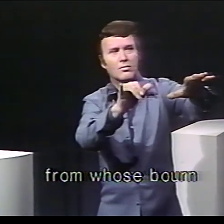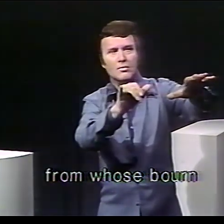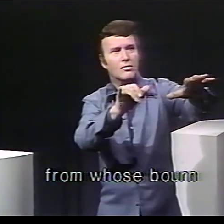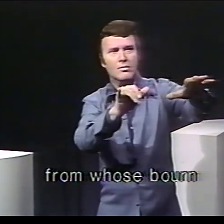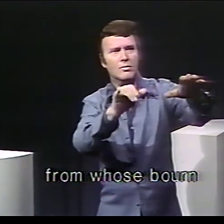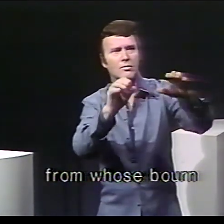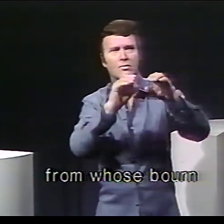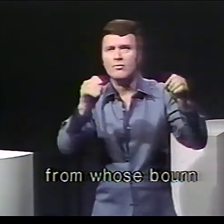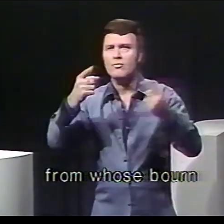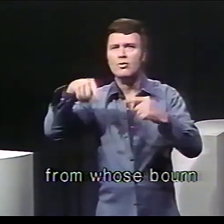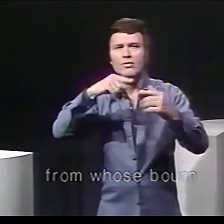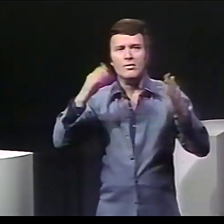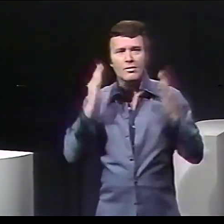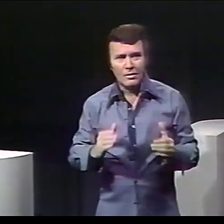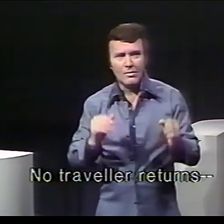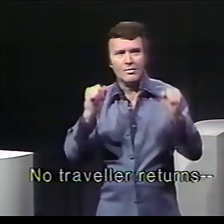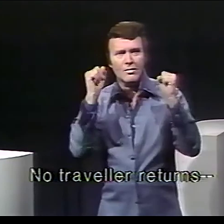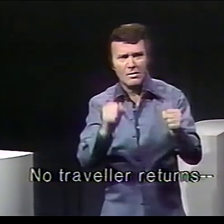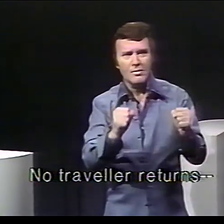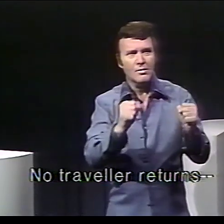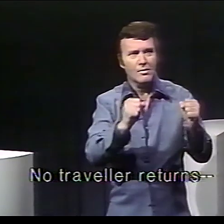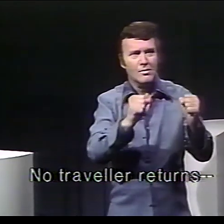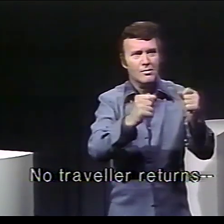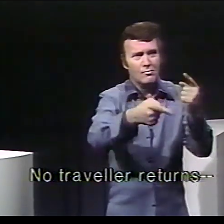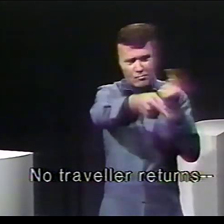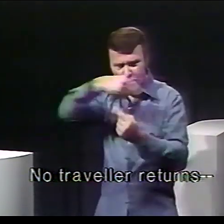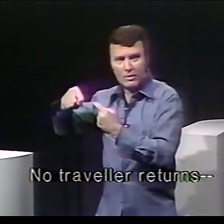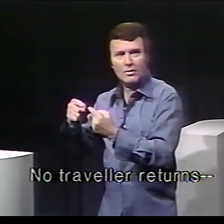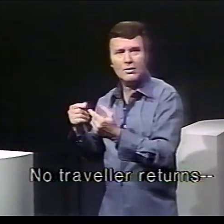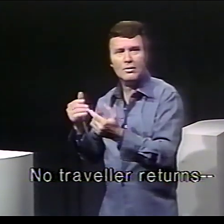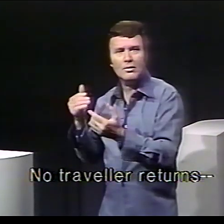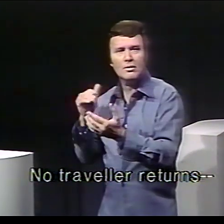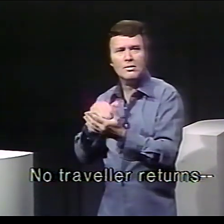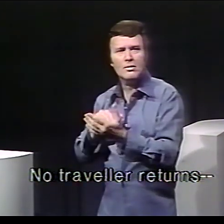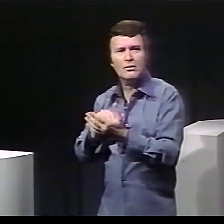born, no traveler returns.